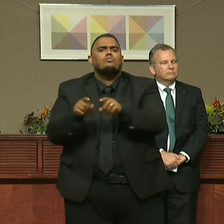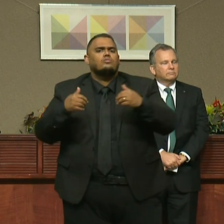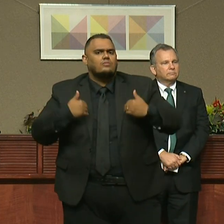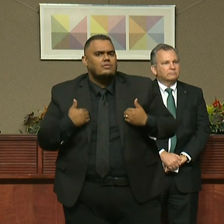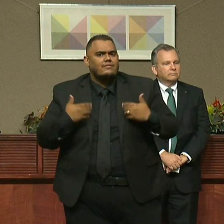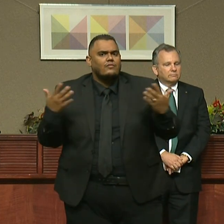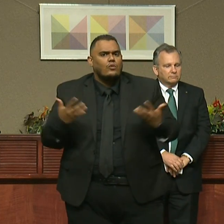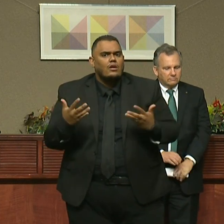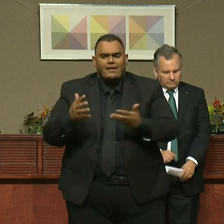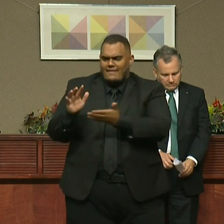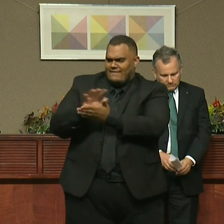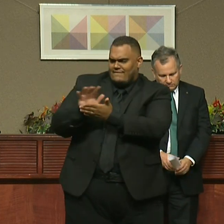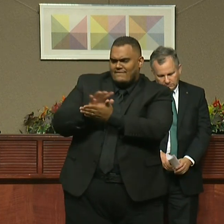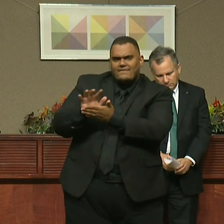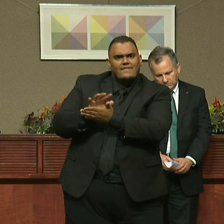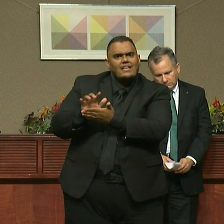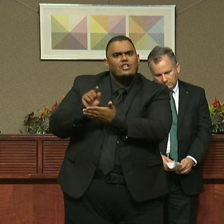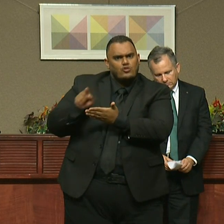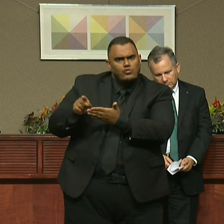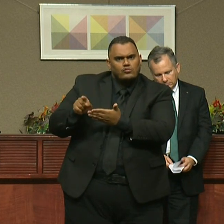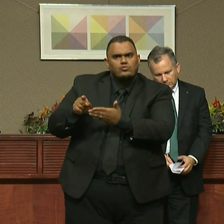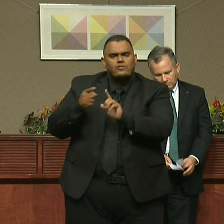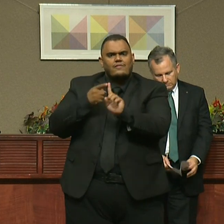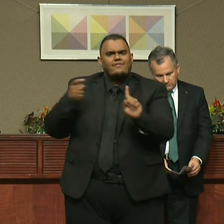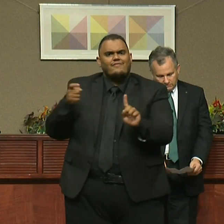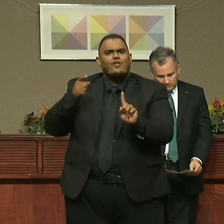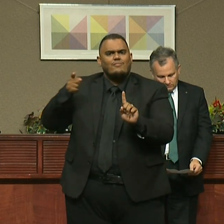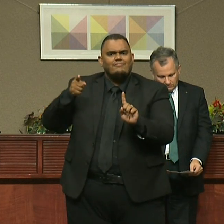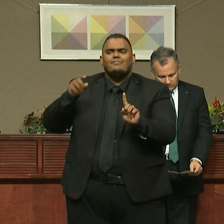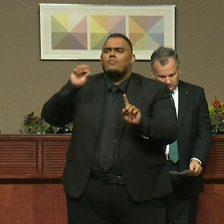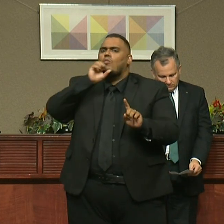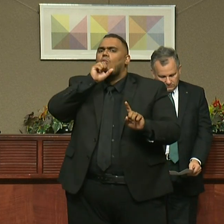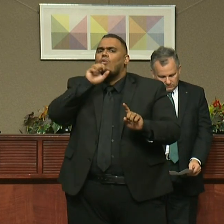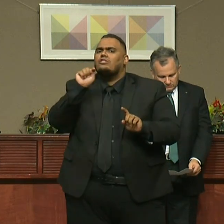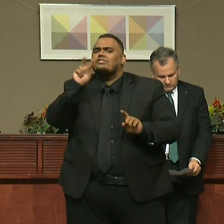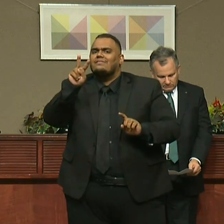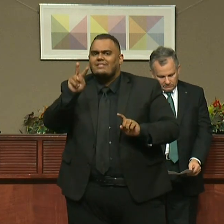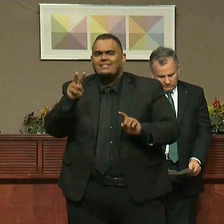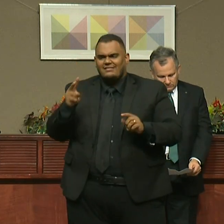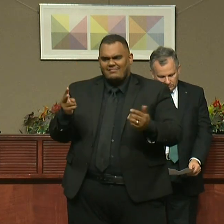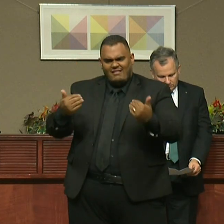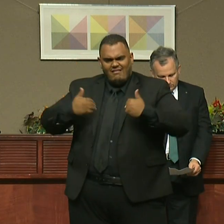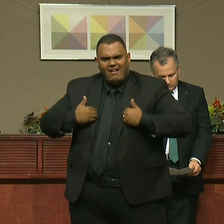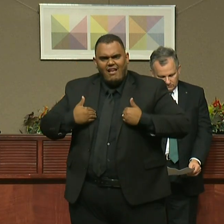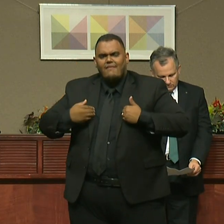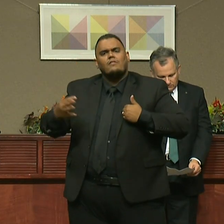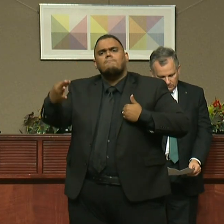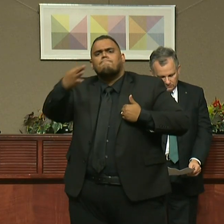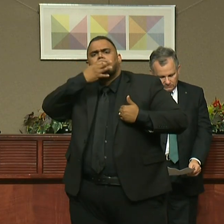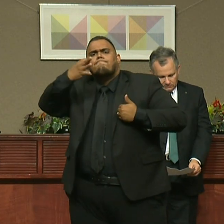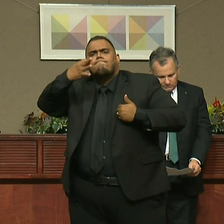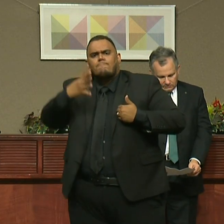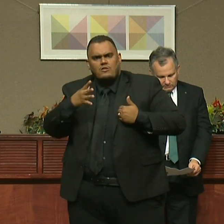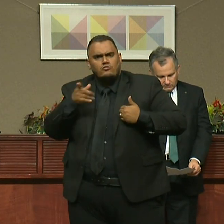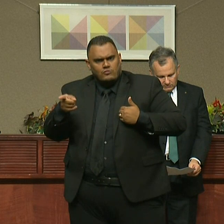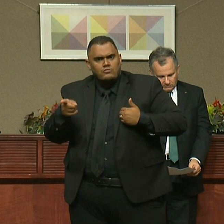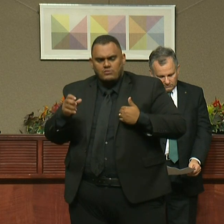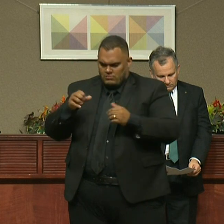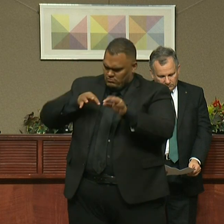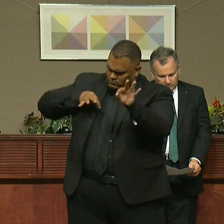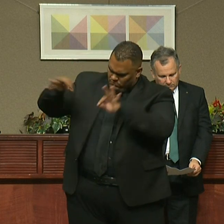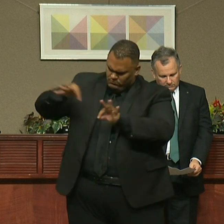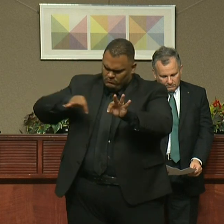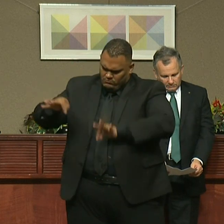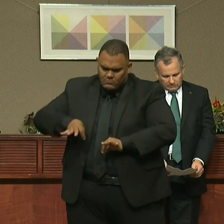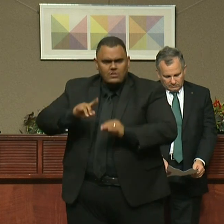feature subject matter experts in regards to navigating the housing-related issues. On